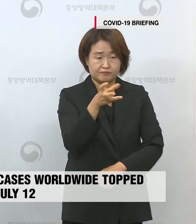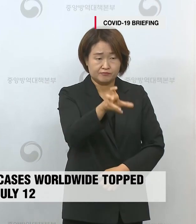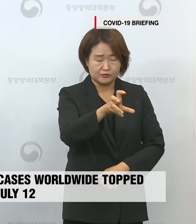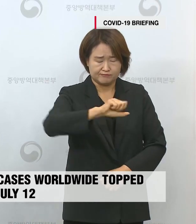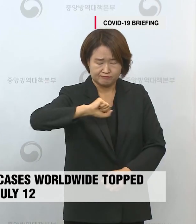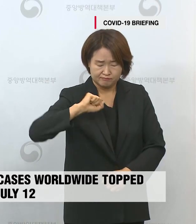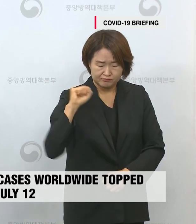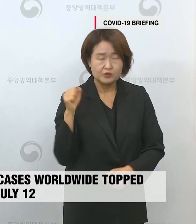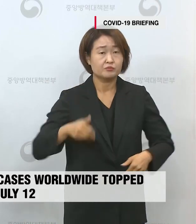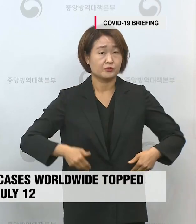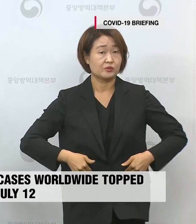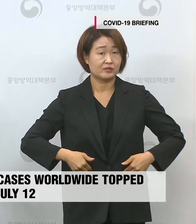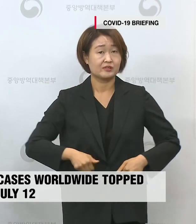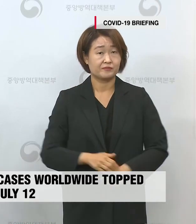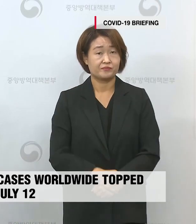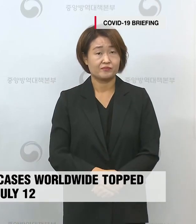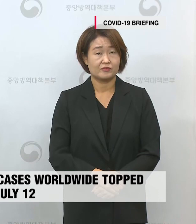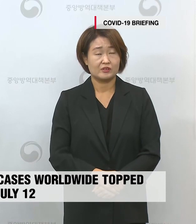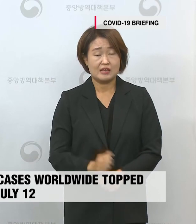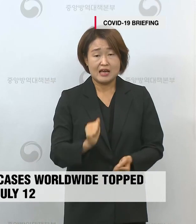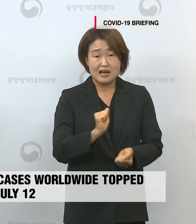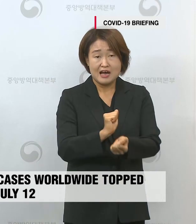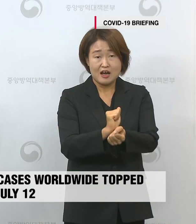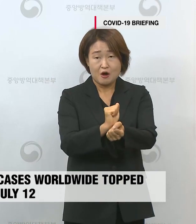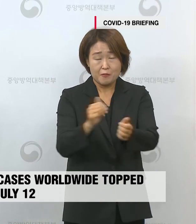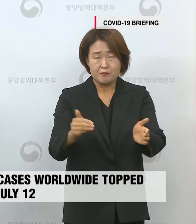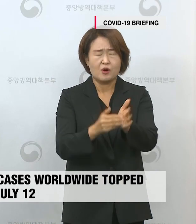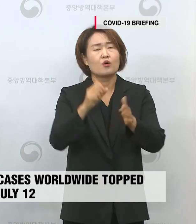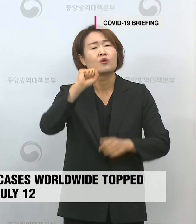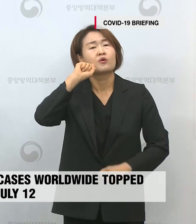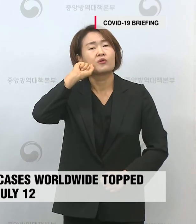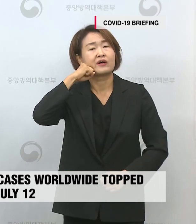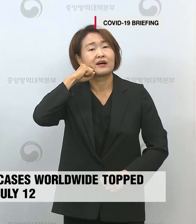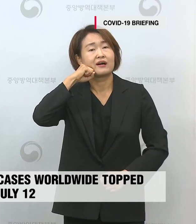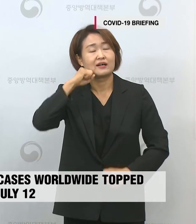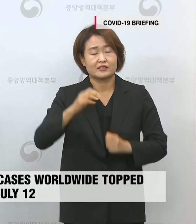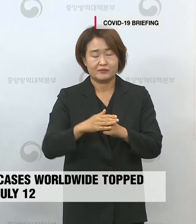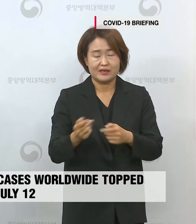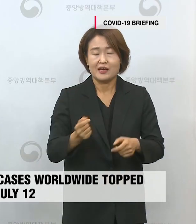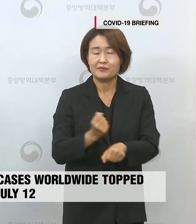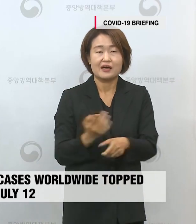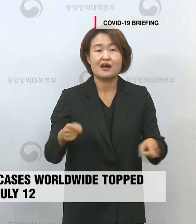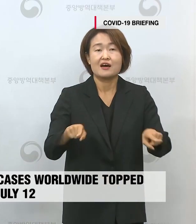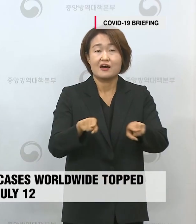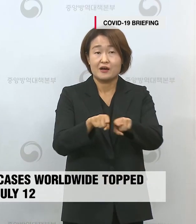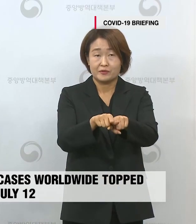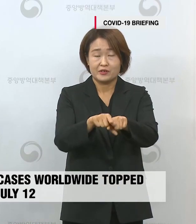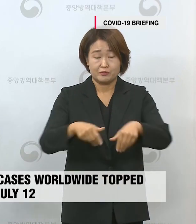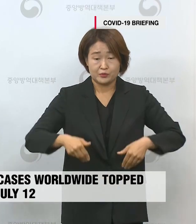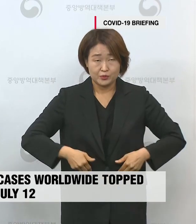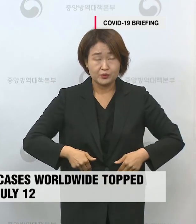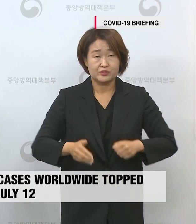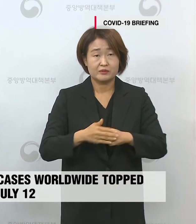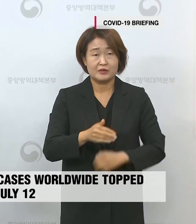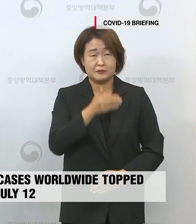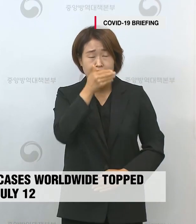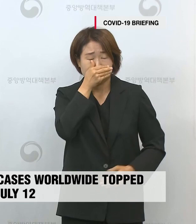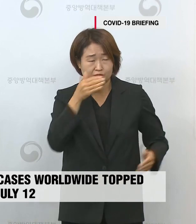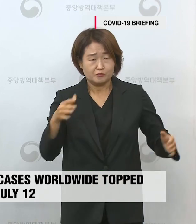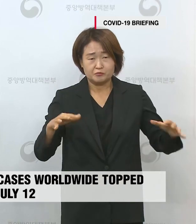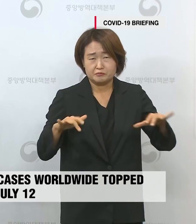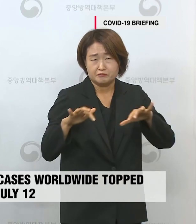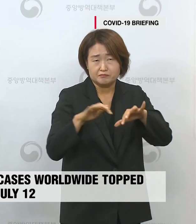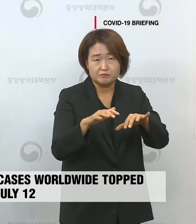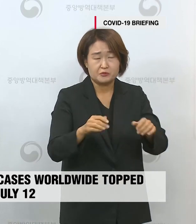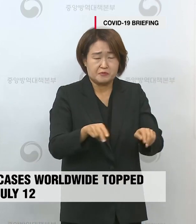worship. And we need to live with the COVID-19 for a prolonged period of time. Therefore, we need to also